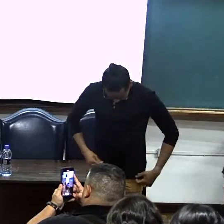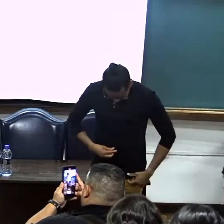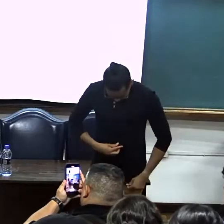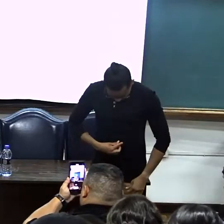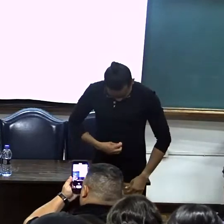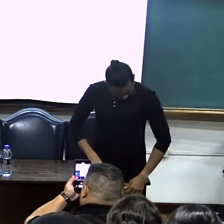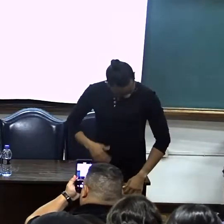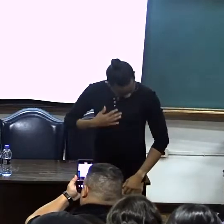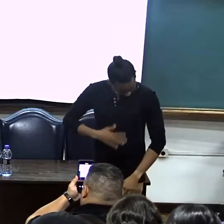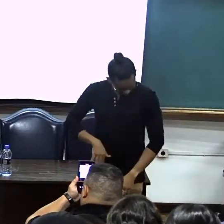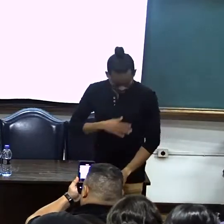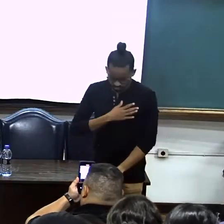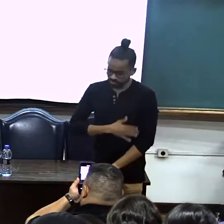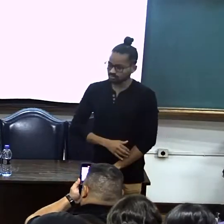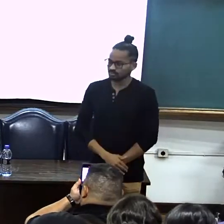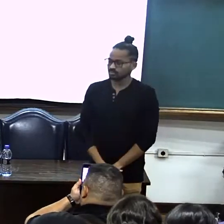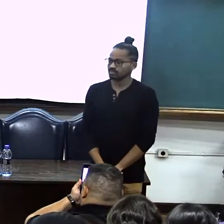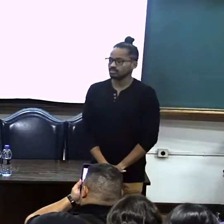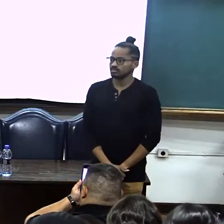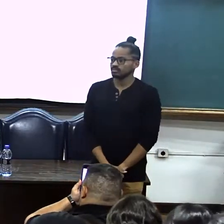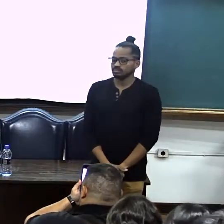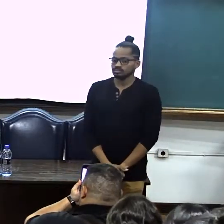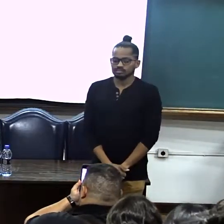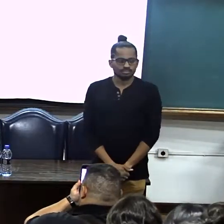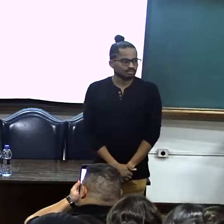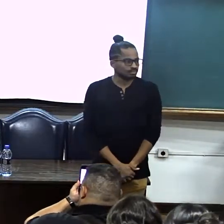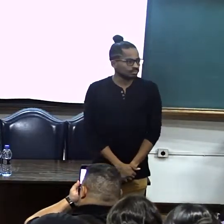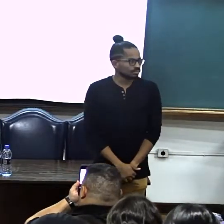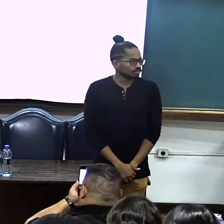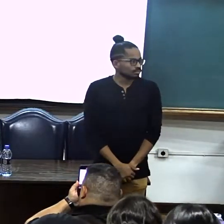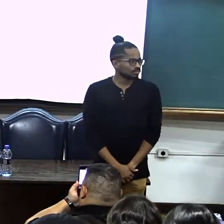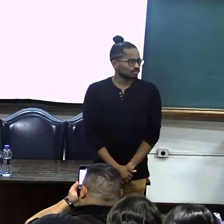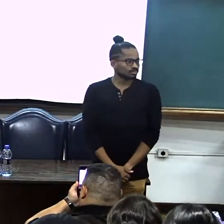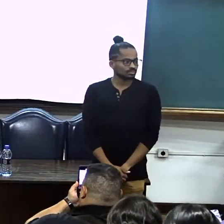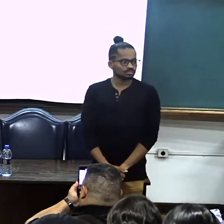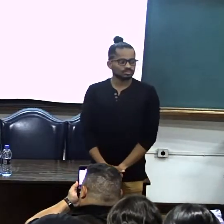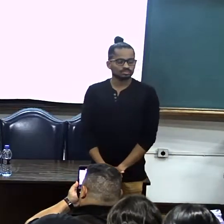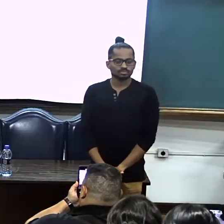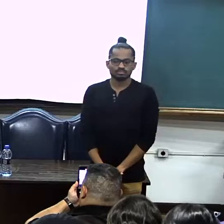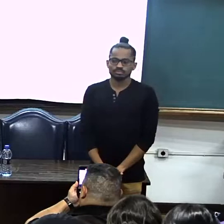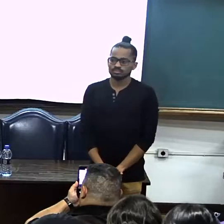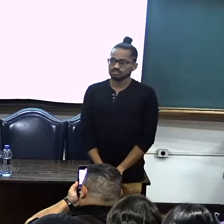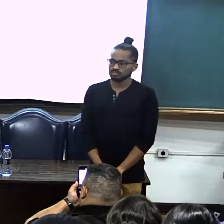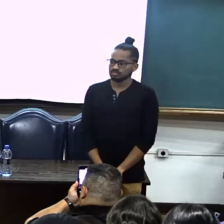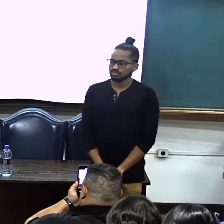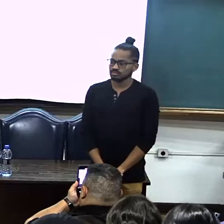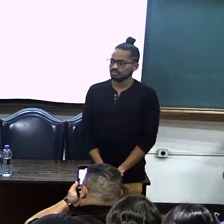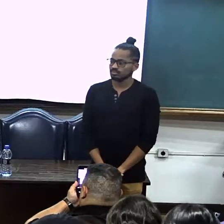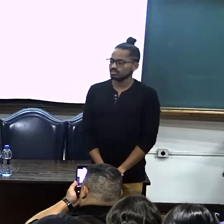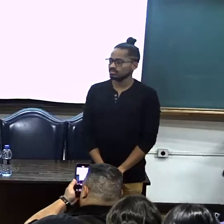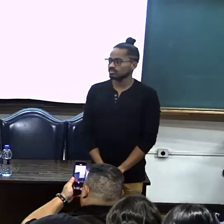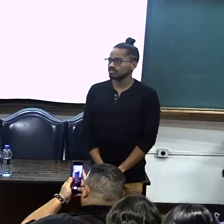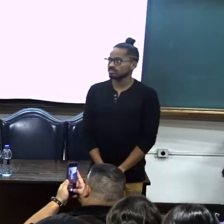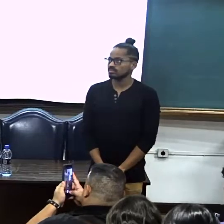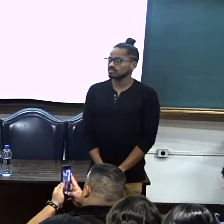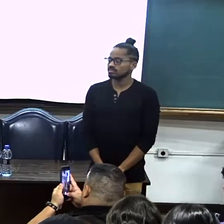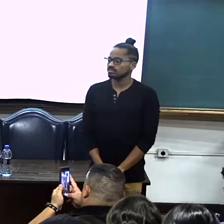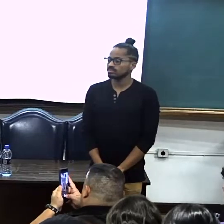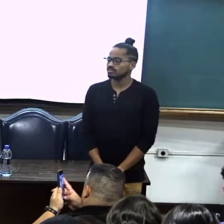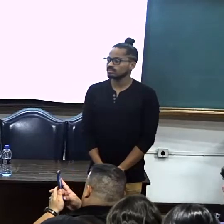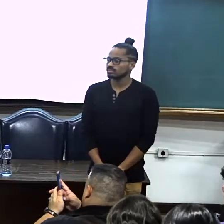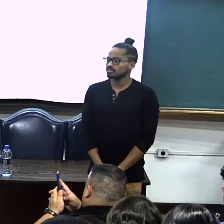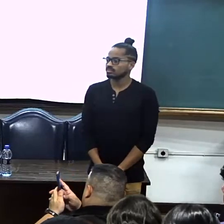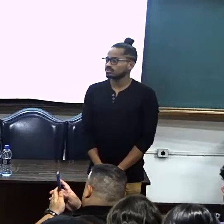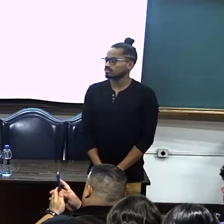das vogais do artigo the, por exemplo. Tá? E vai haver também vogal em que a gente vai